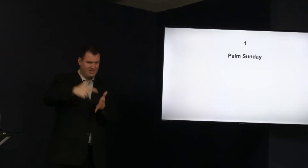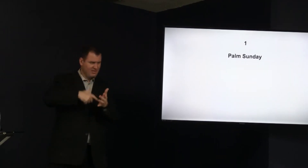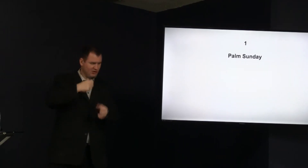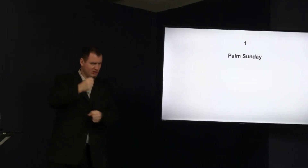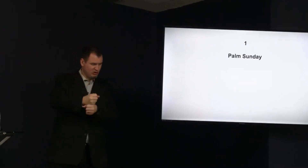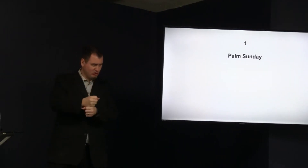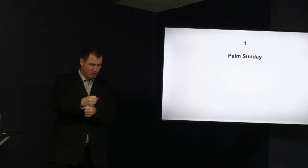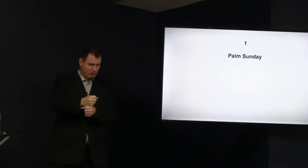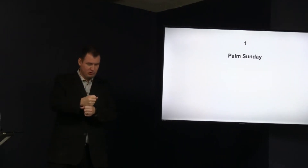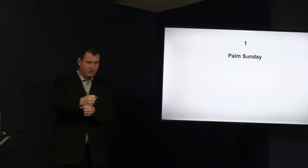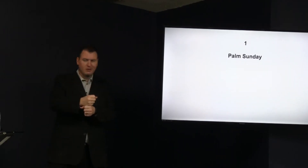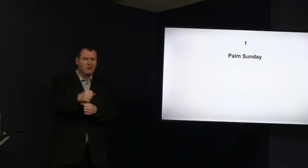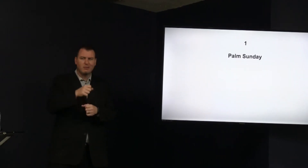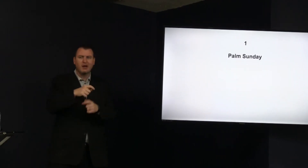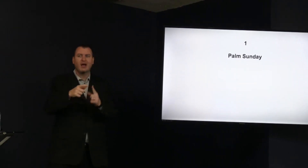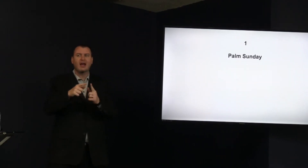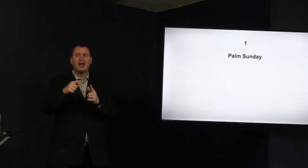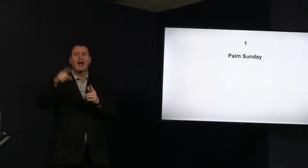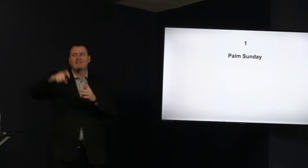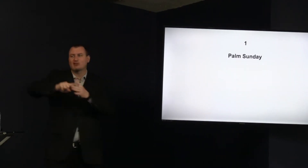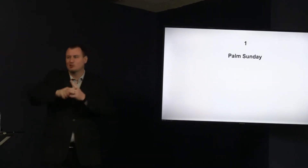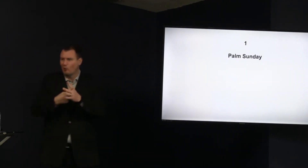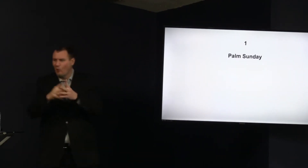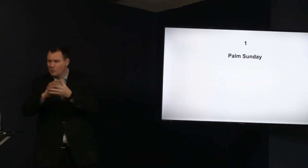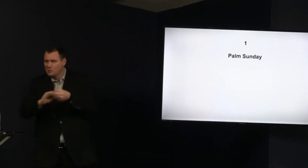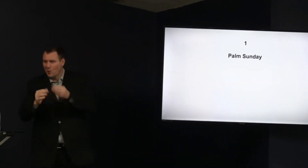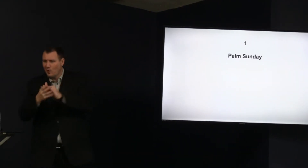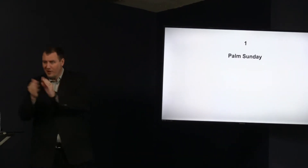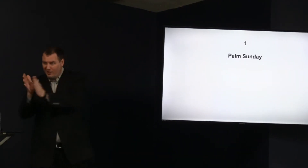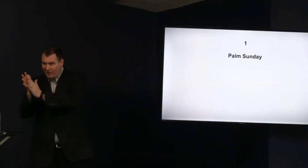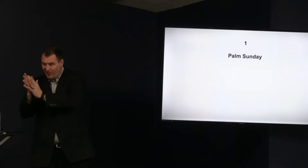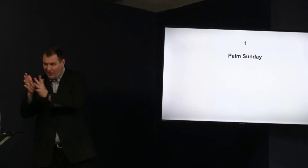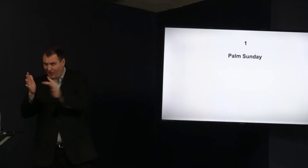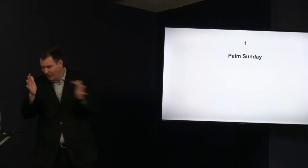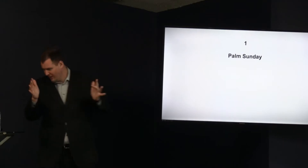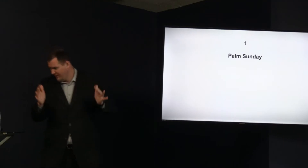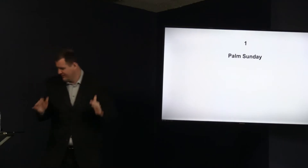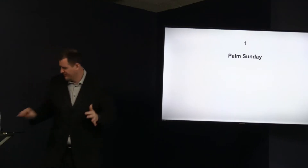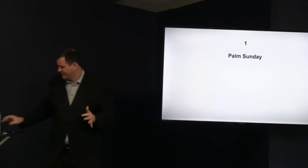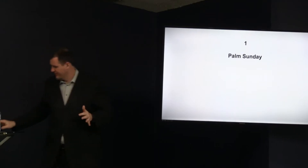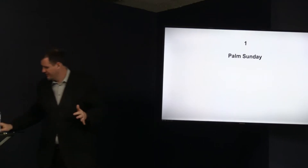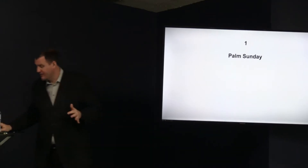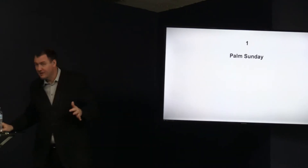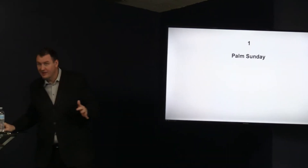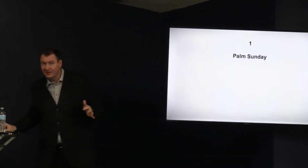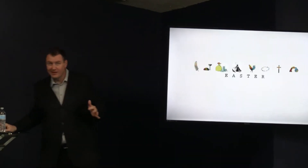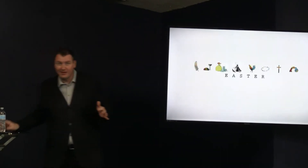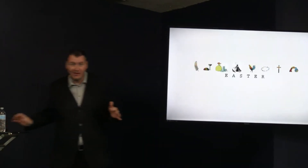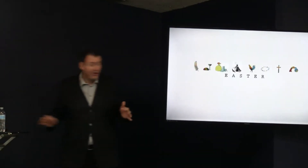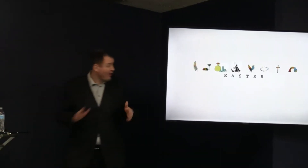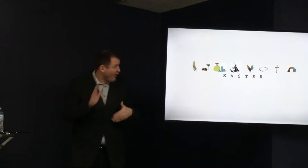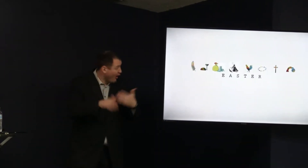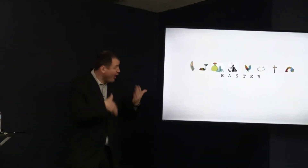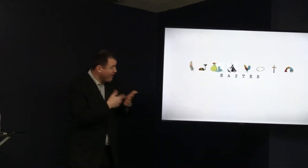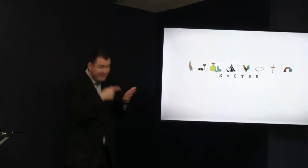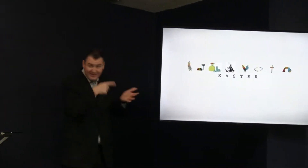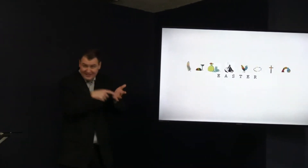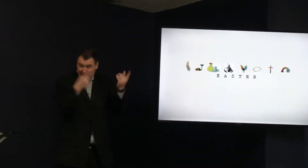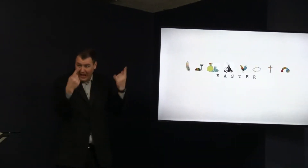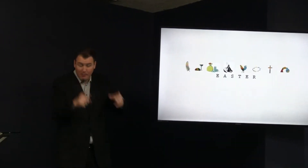actually until April 5th of this year, but I have to start the story on Palm Sunday. So